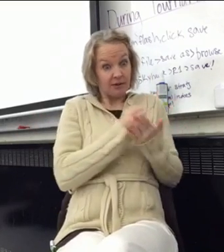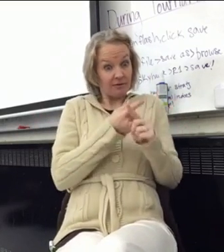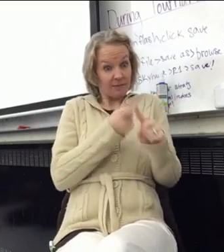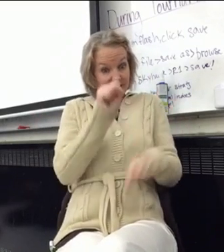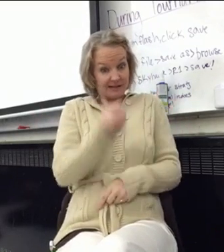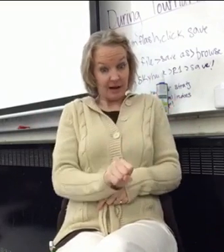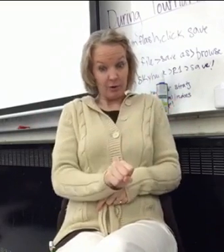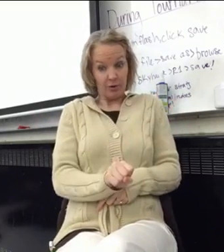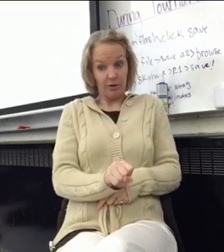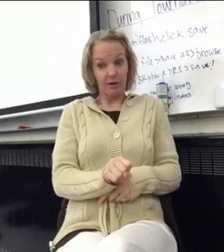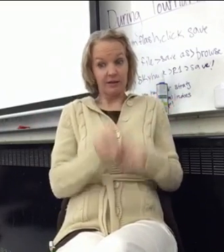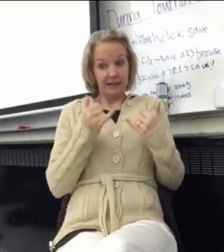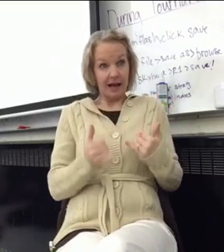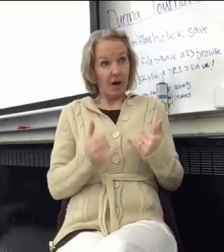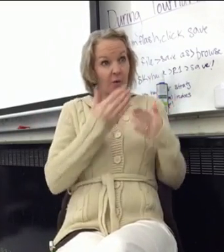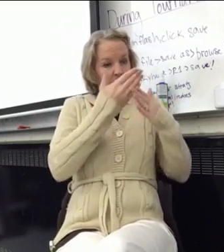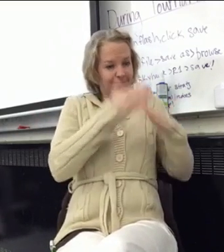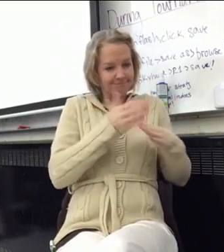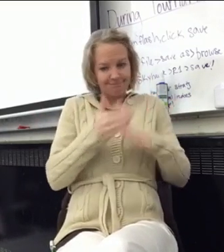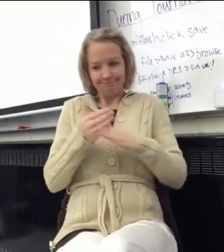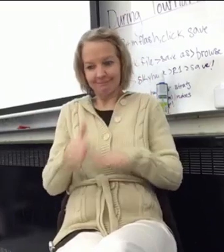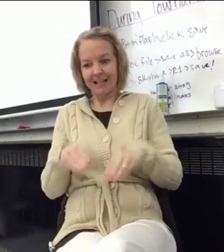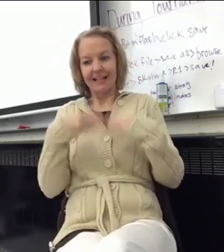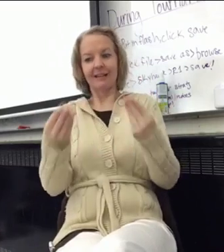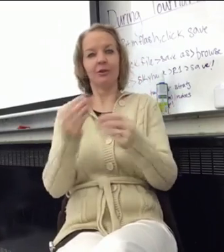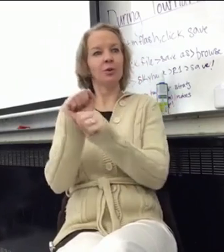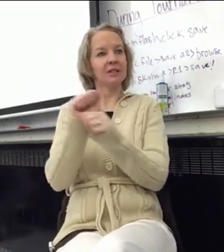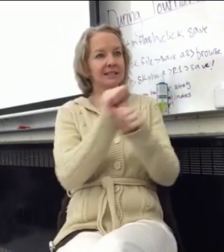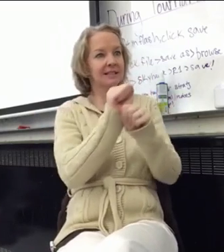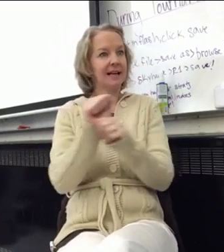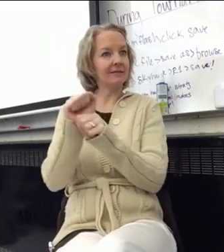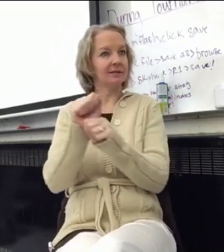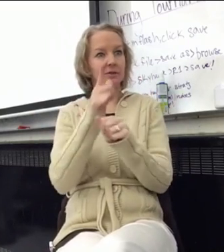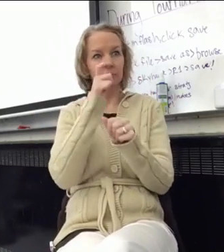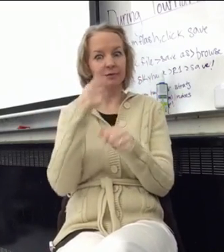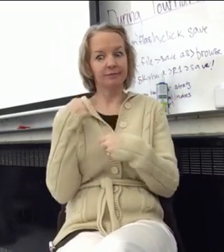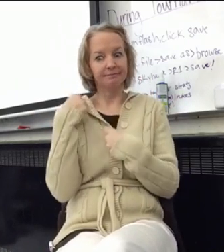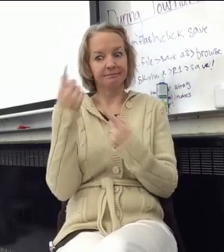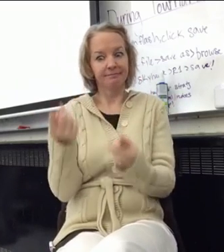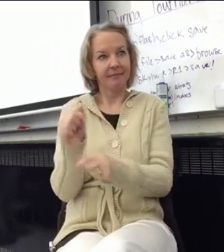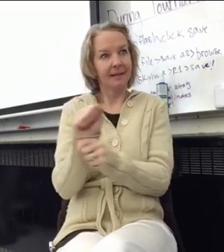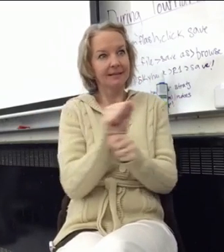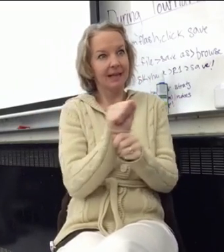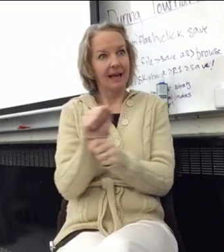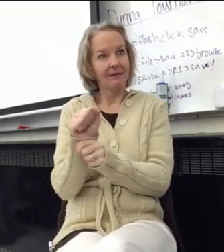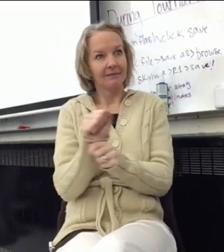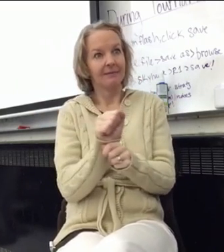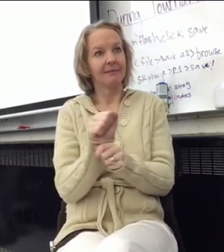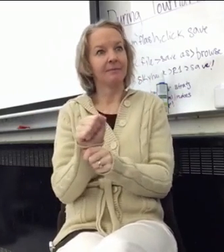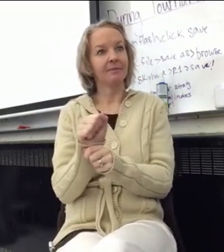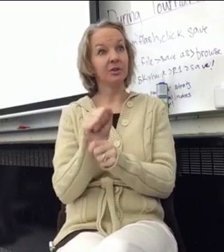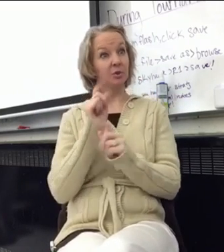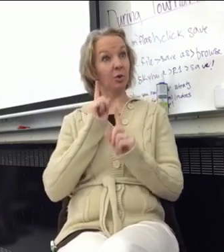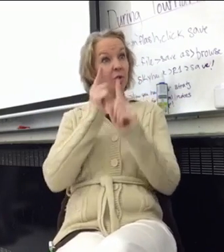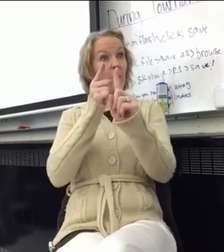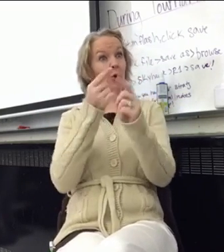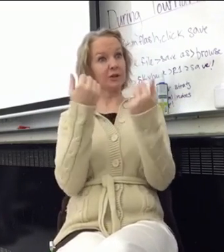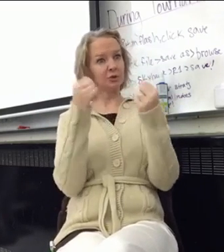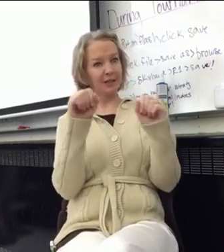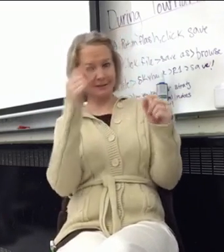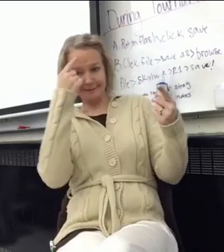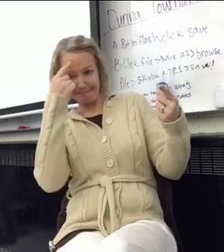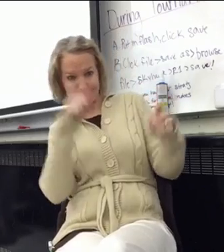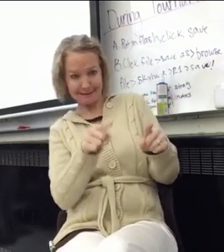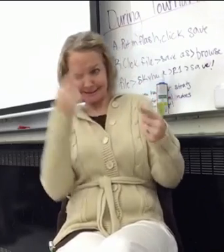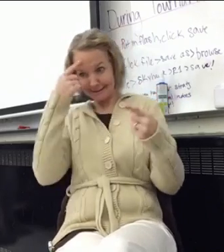South, and we are going to give it back to those slaves who have been enslaved for hundreds of years. Now, the goal of that was kind of that reconciliation of getting that